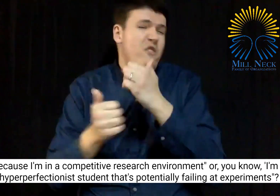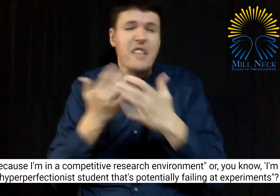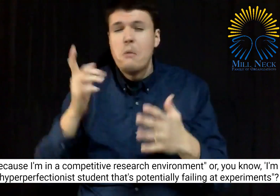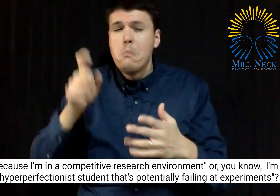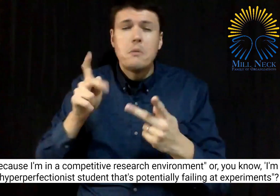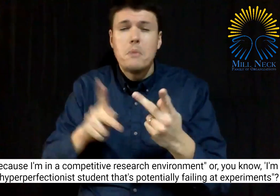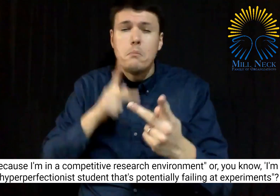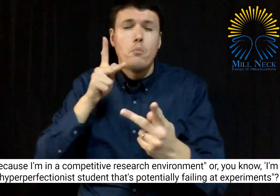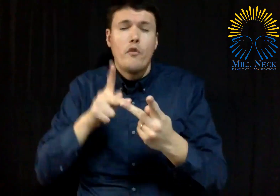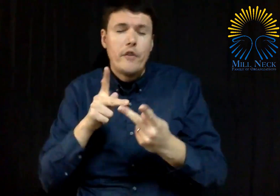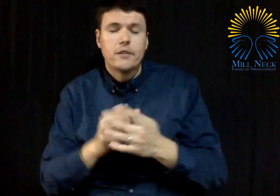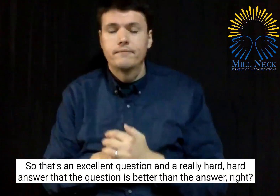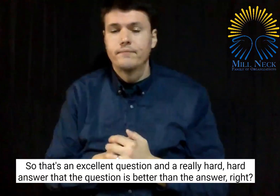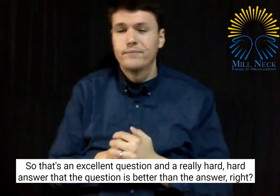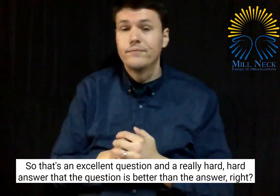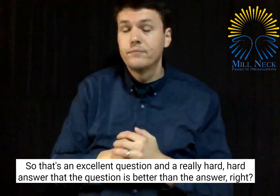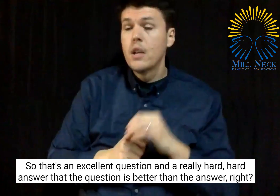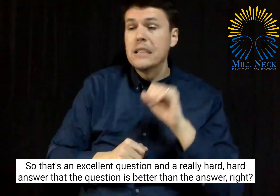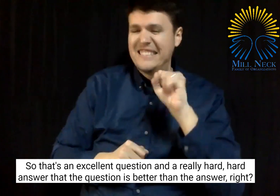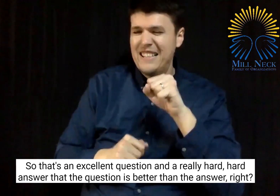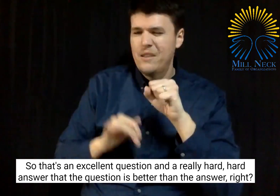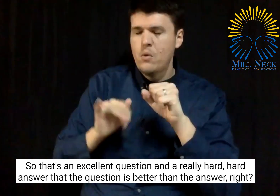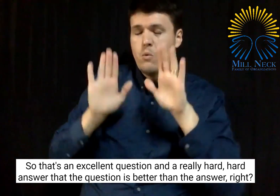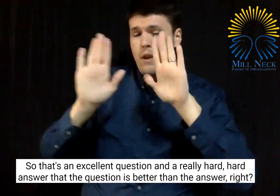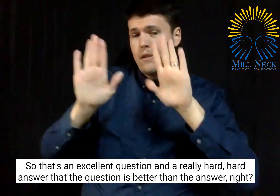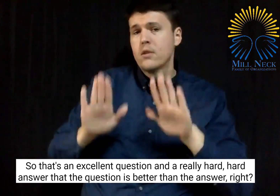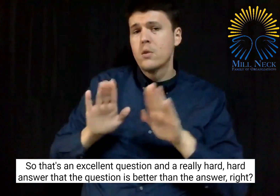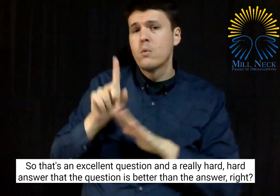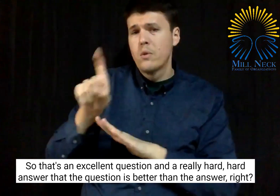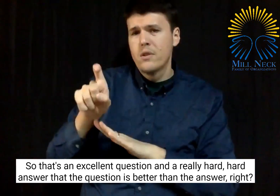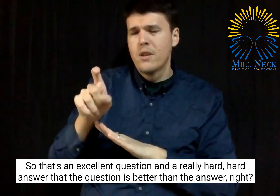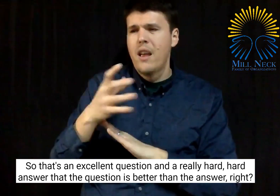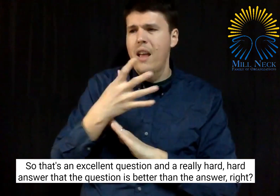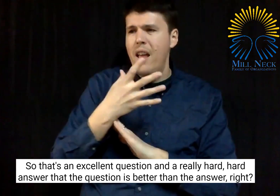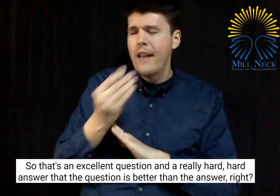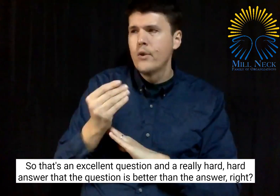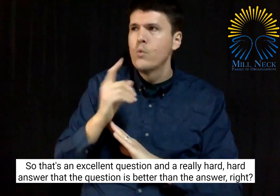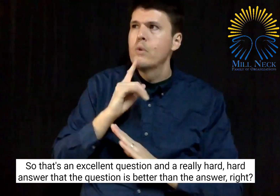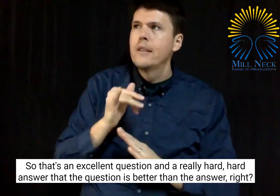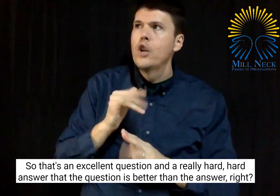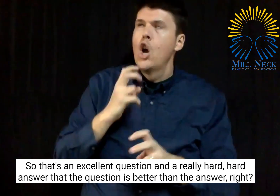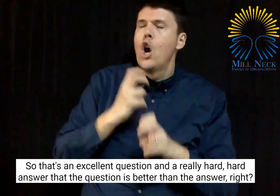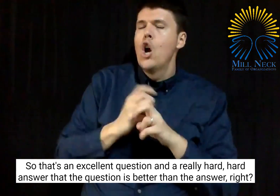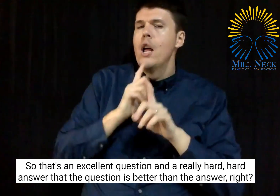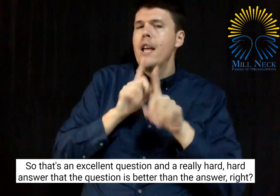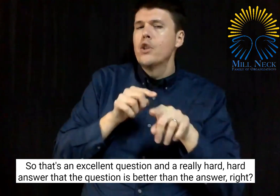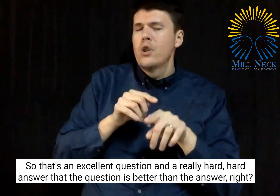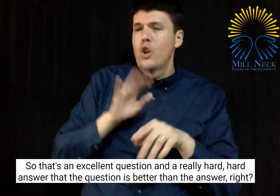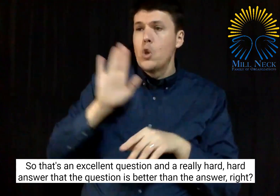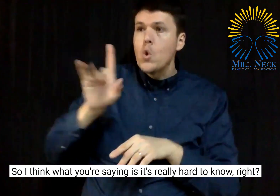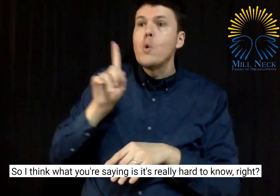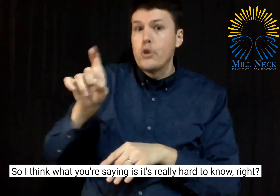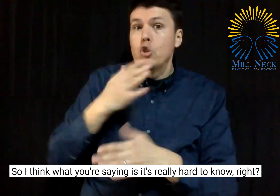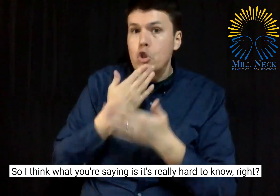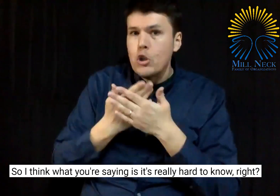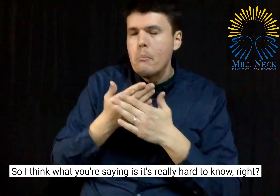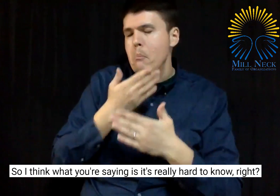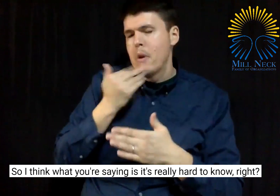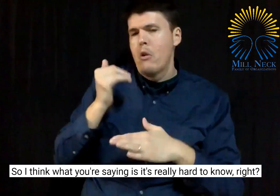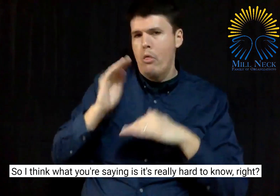experiments? Yes, so that's an excellent question and a really hard answer. The question's better than the answer, right? So I think what you're saying is